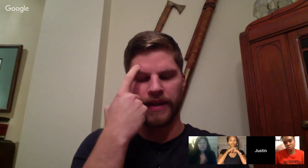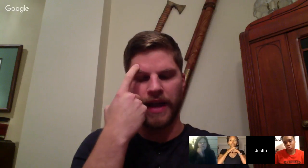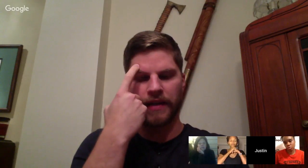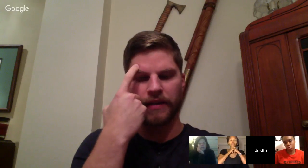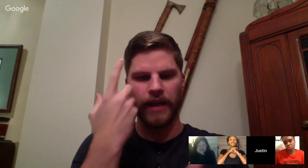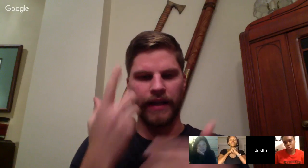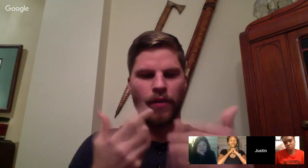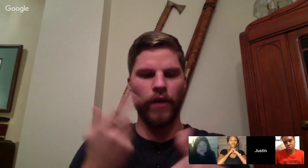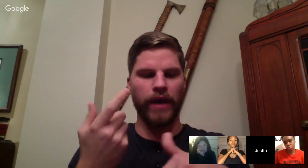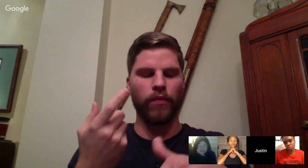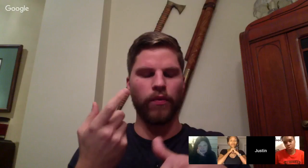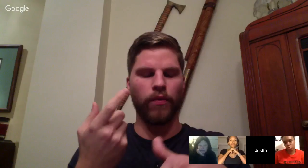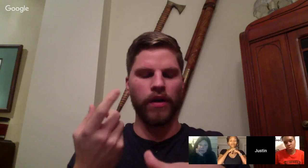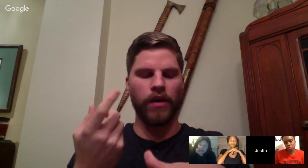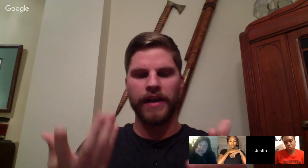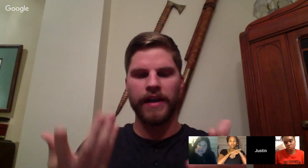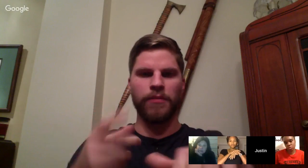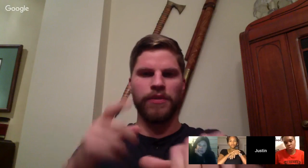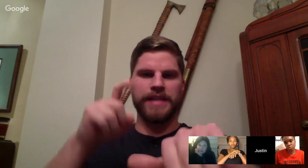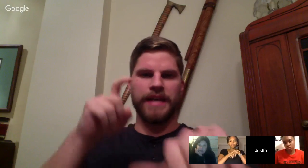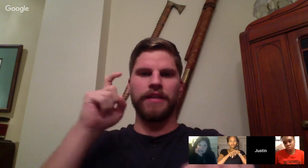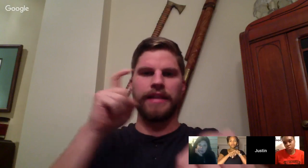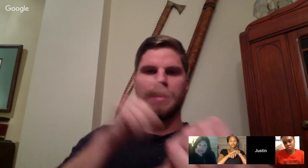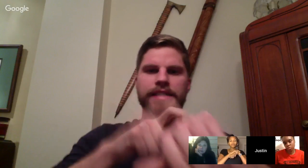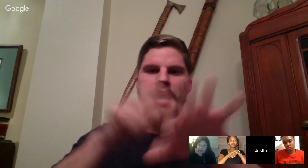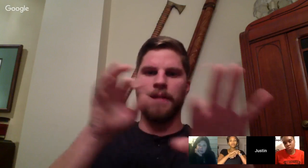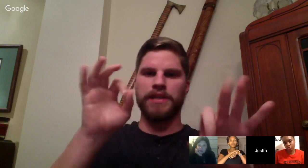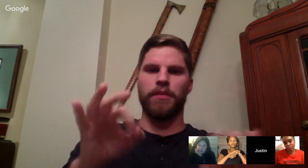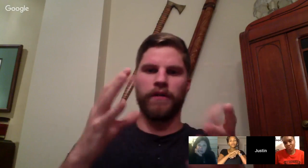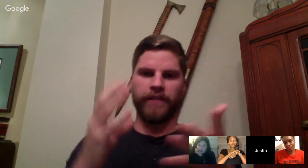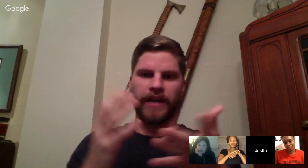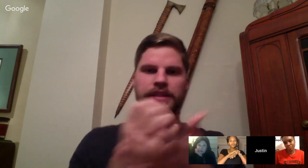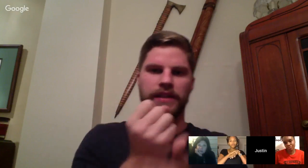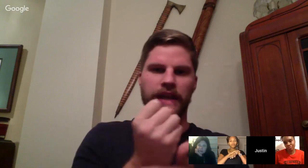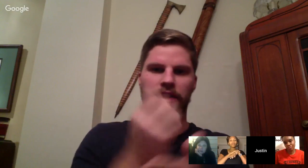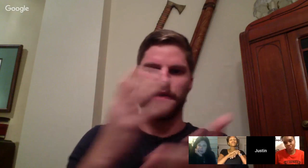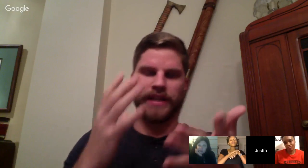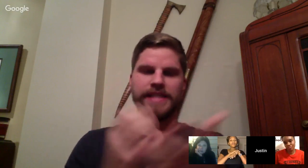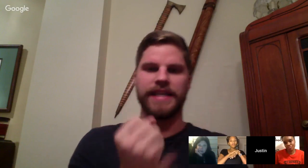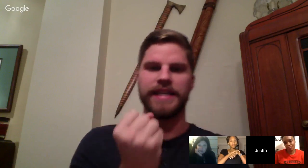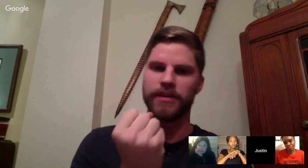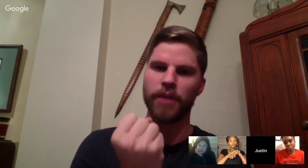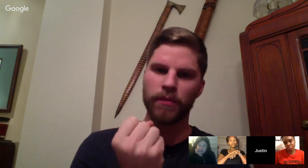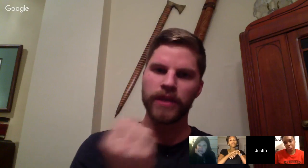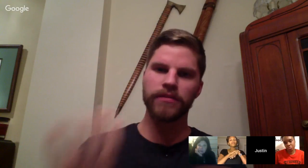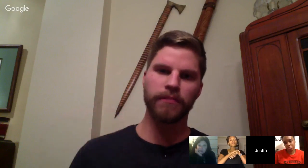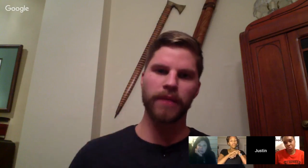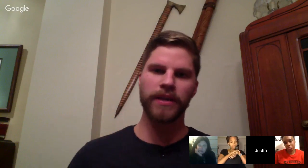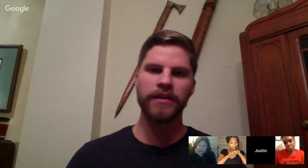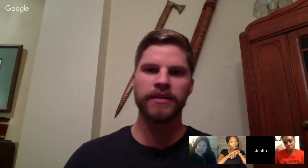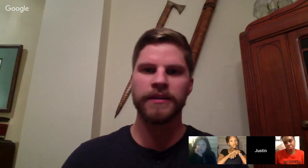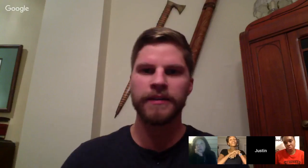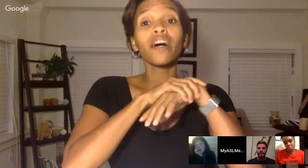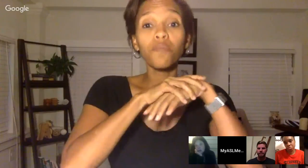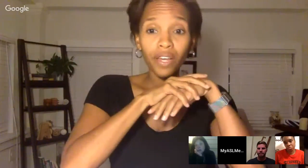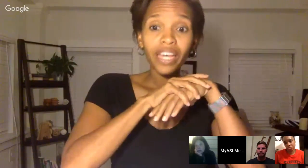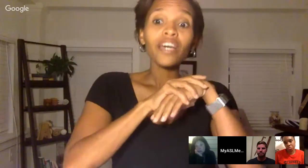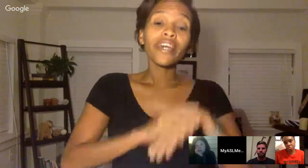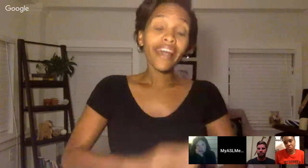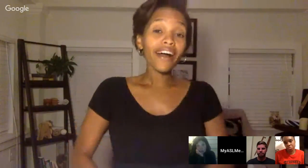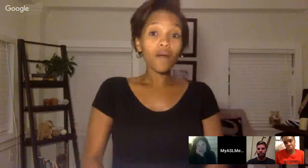voicing that, like in a way where if someone's saying like the time is perfect, like you can seize the moment, maybe.